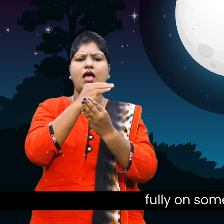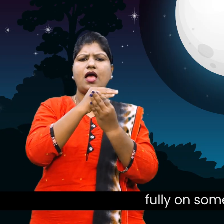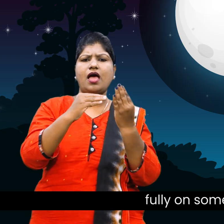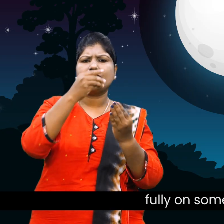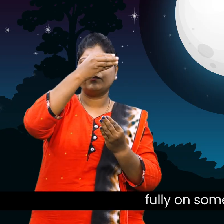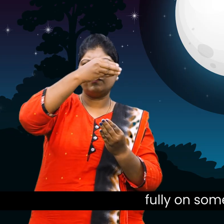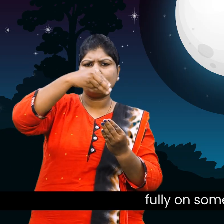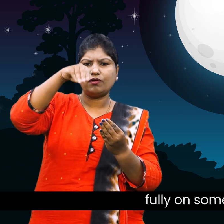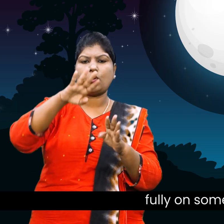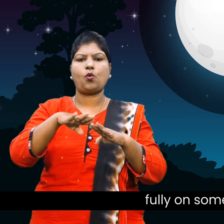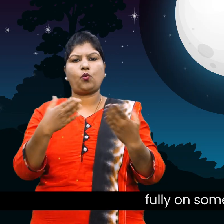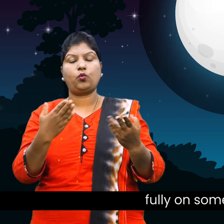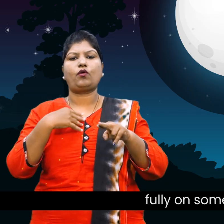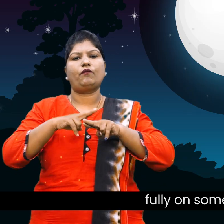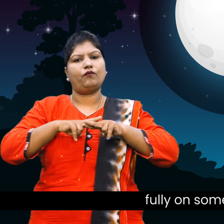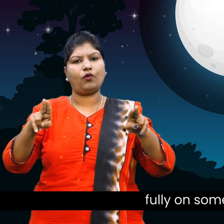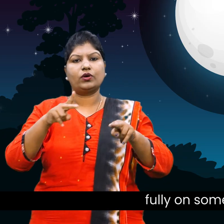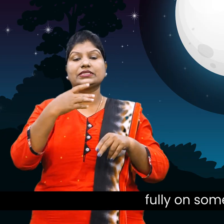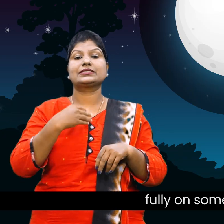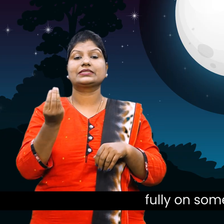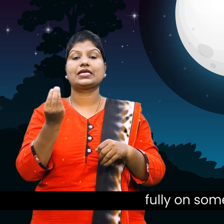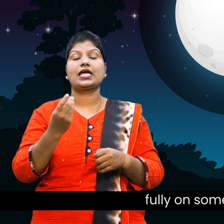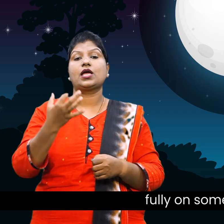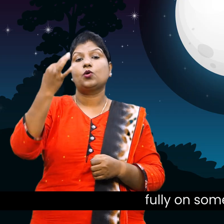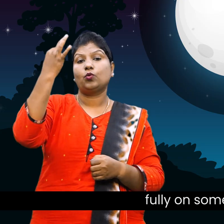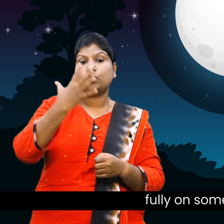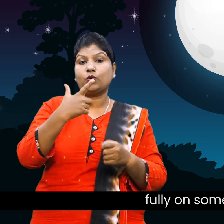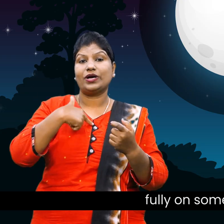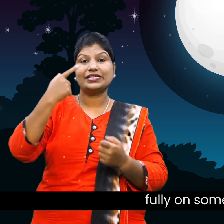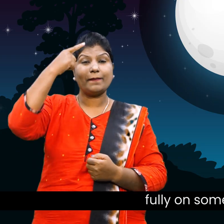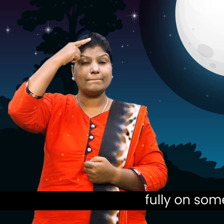on some of the new moon days.